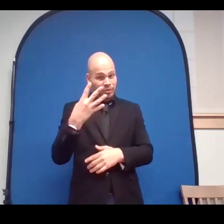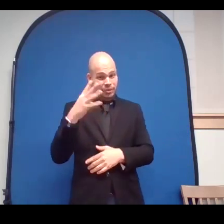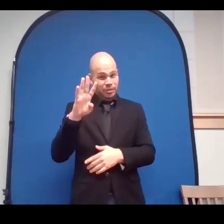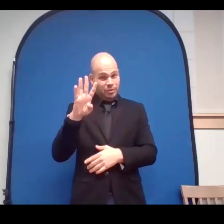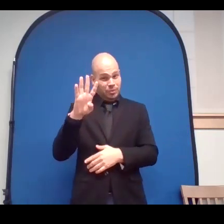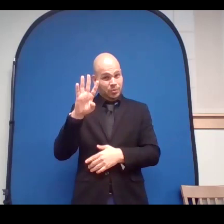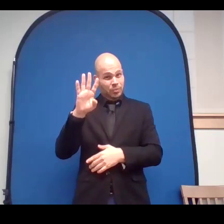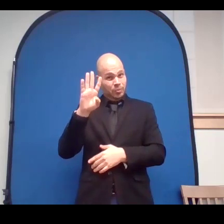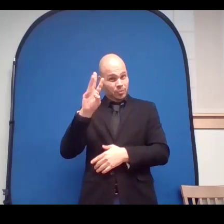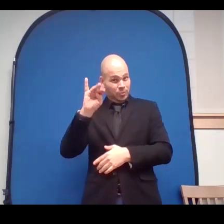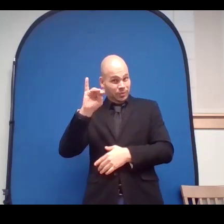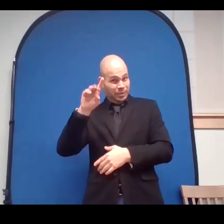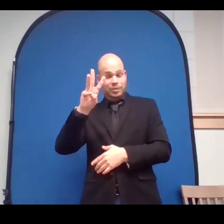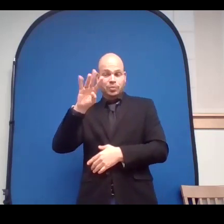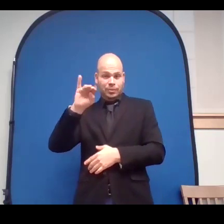mid-September?